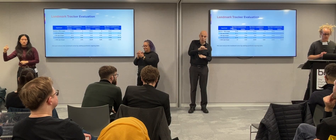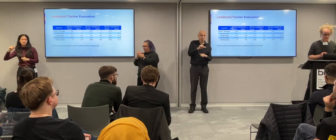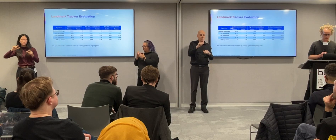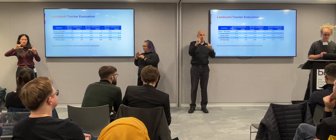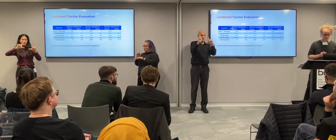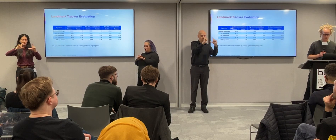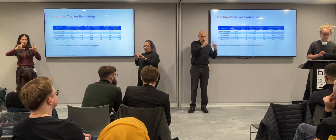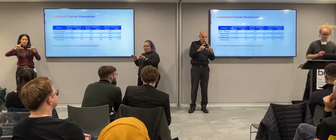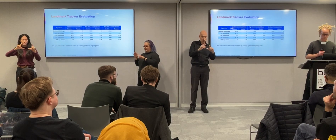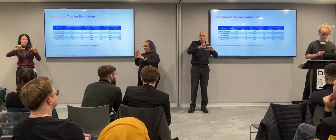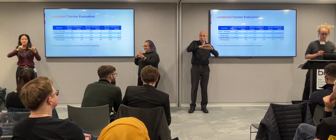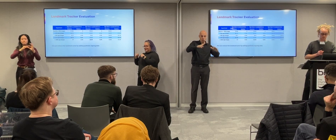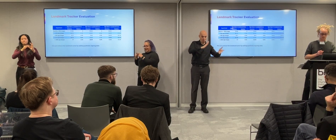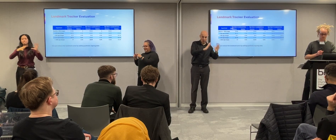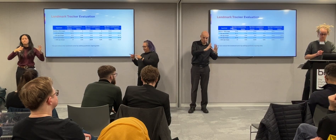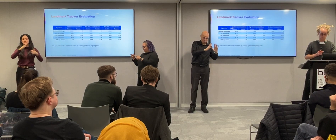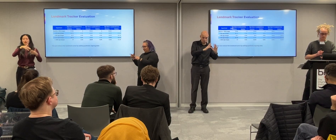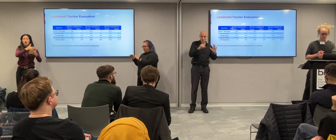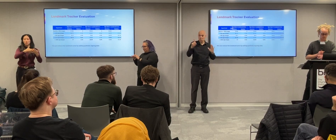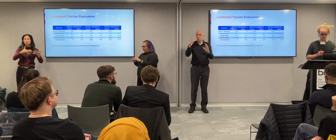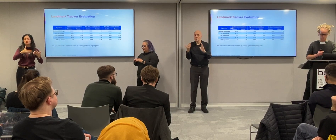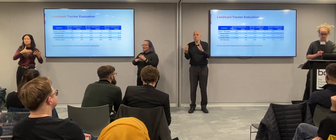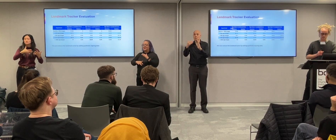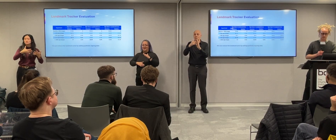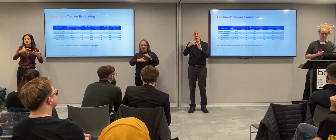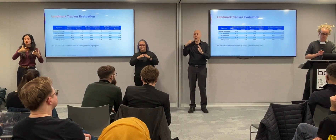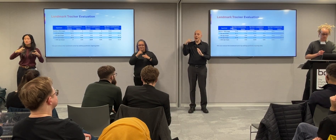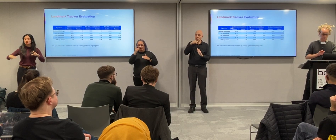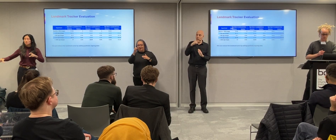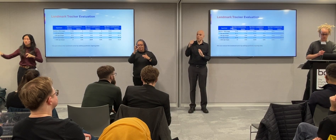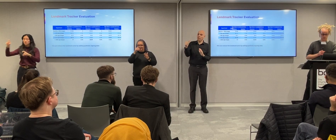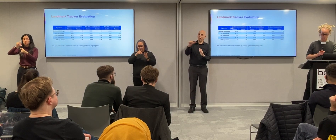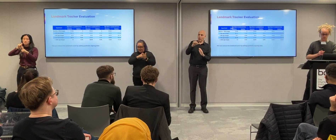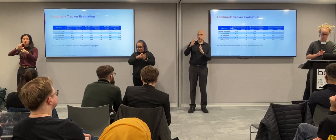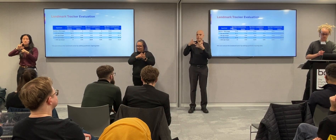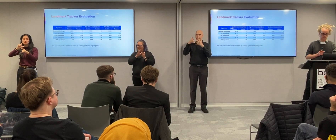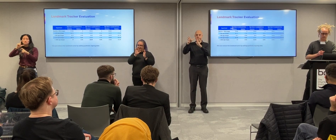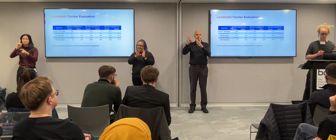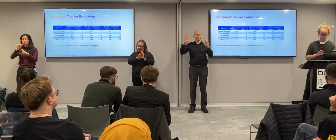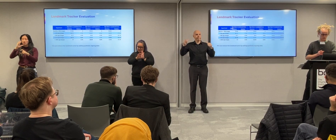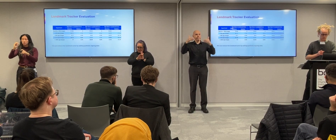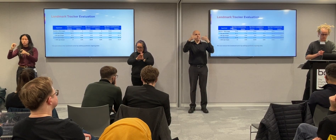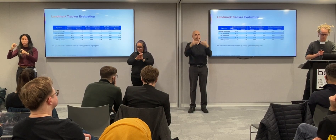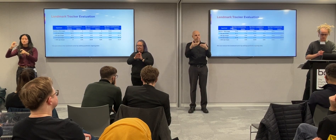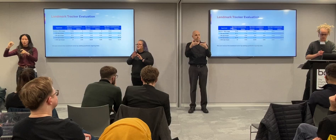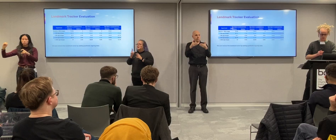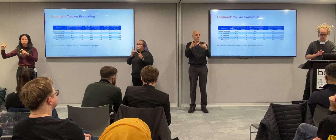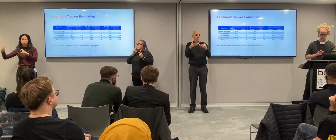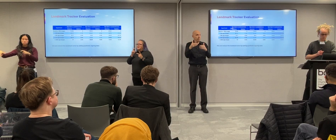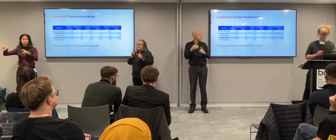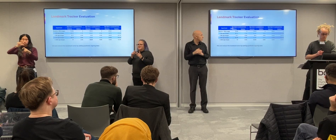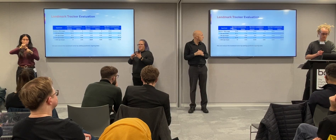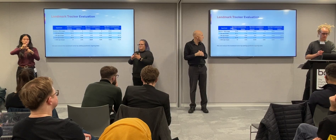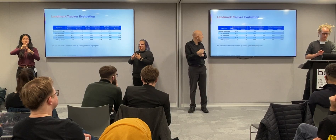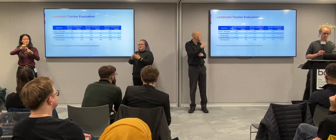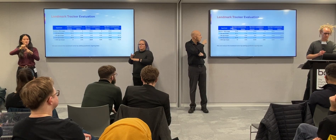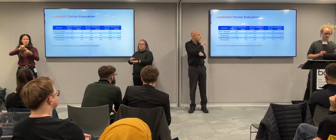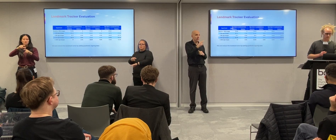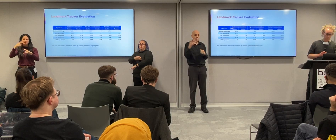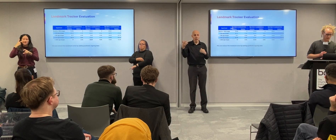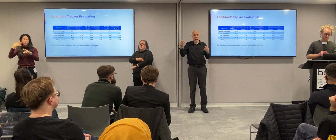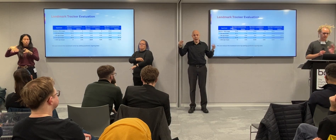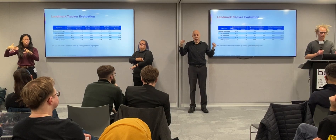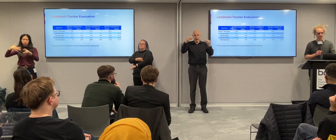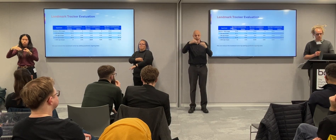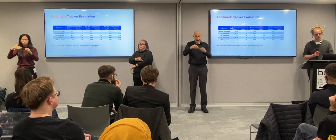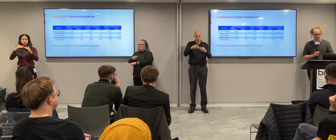then we're adding like up to 100,000 images, and you do see kind of again an impressive improvement